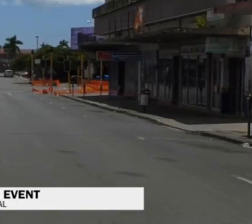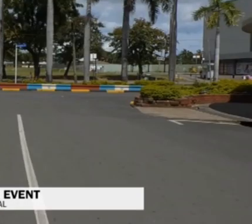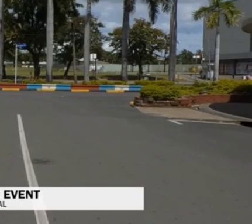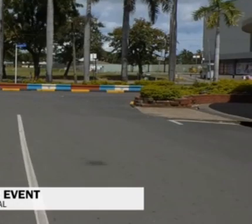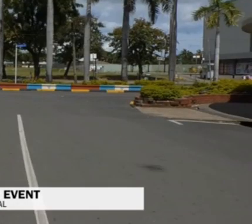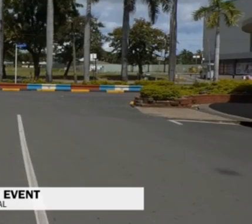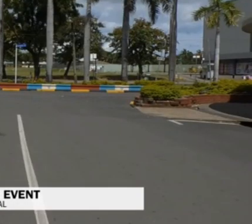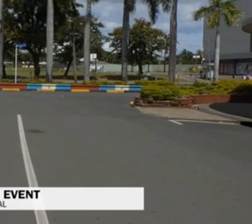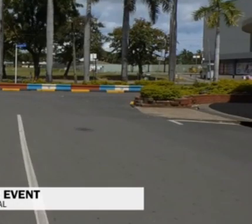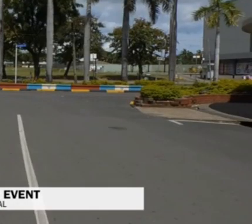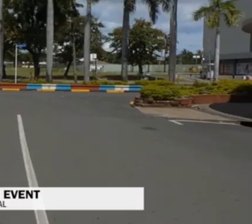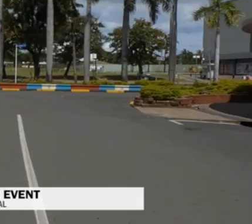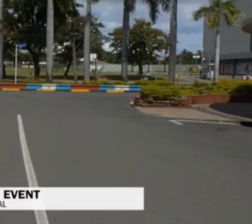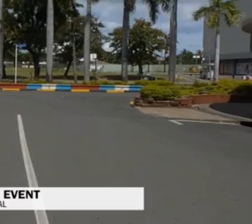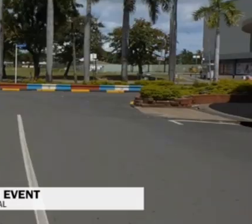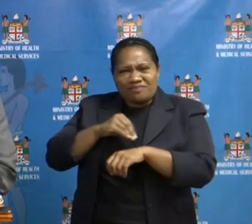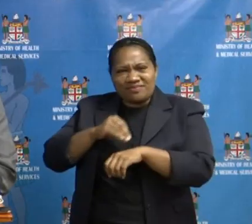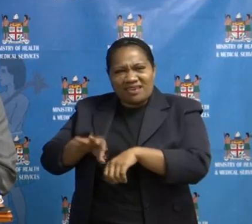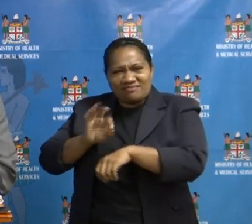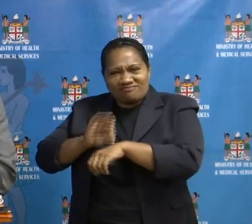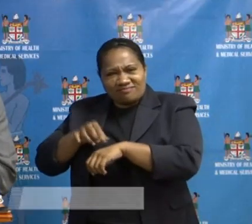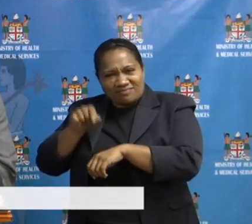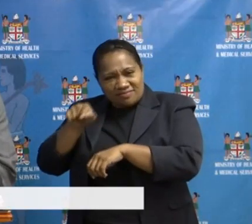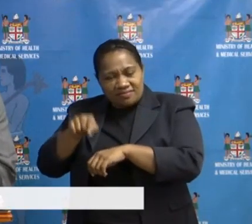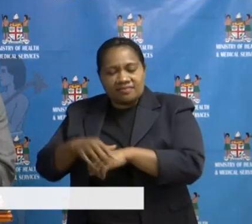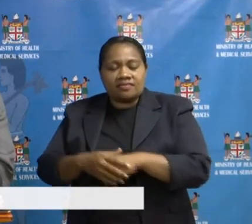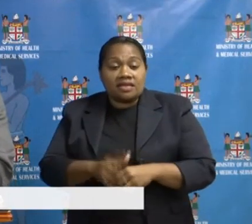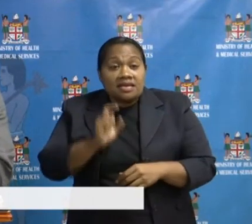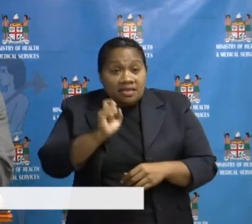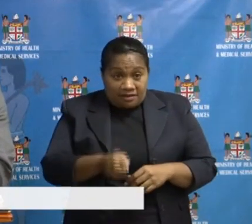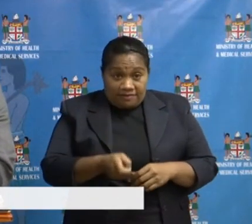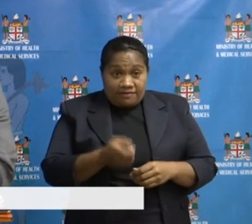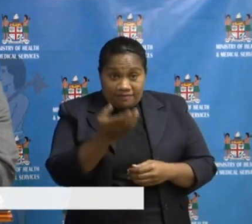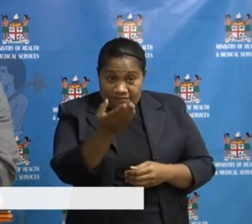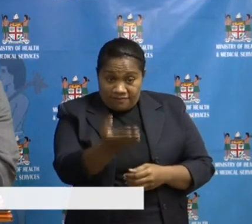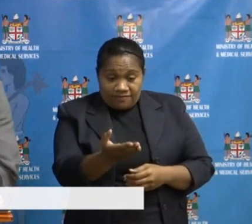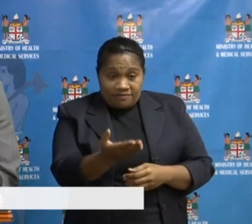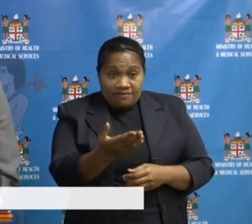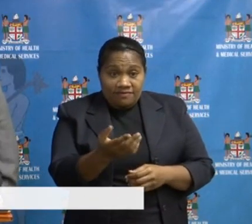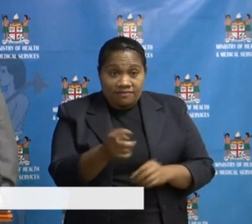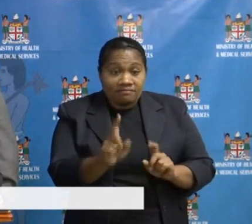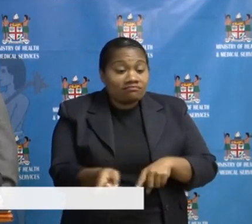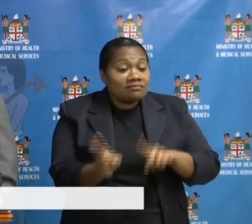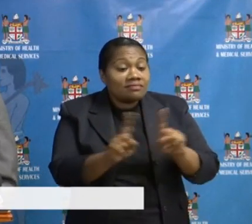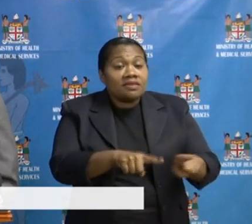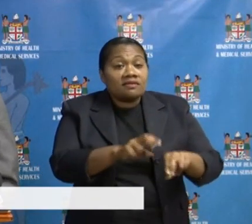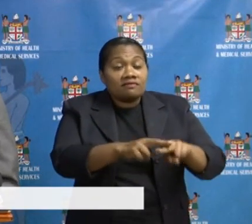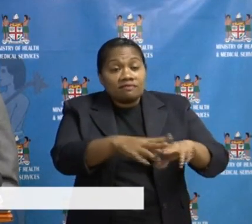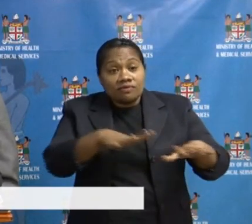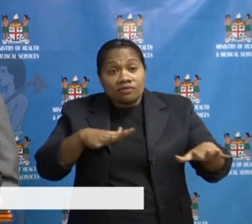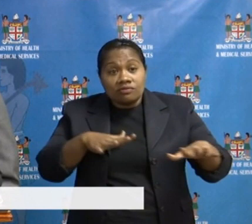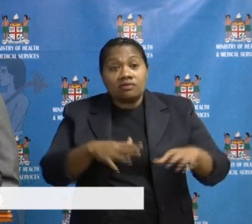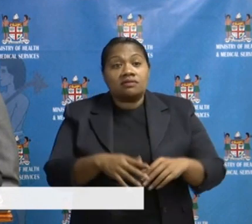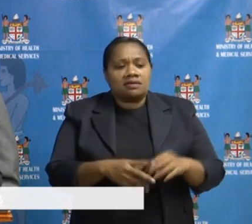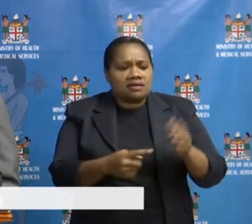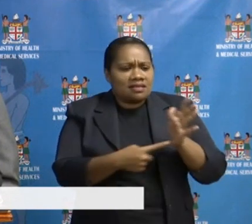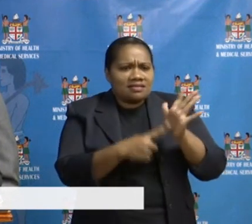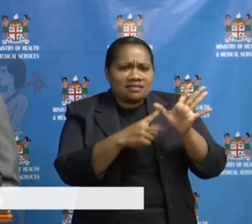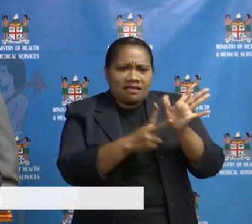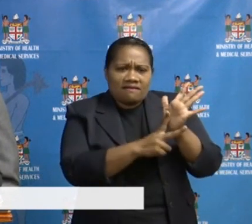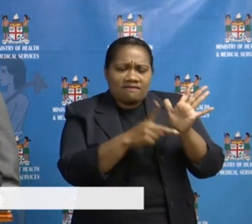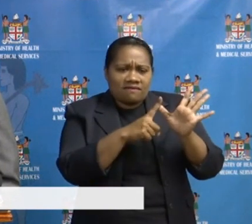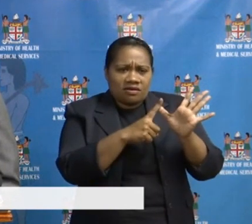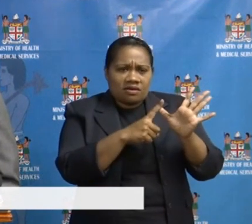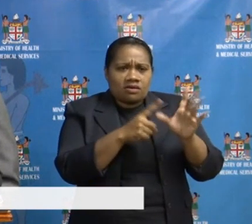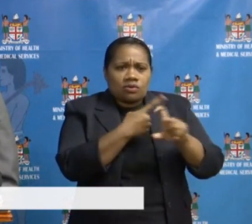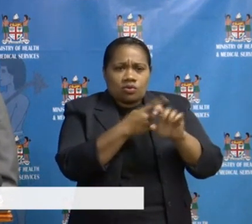had contracted the virus. If you are at the funeral in Tavukumbu at Petheliema Church